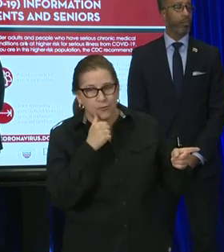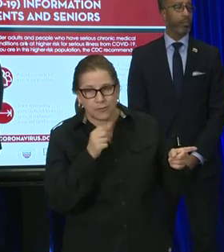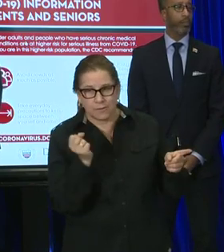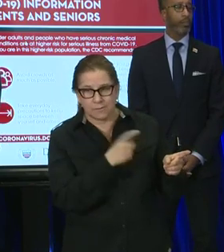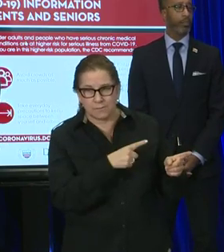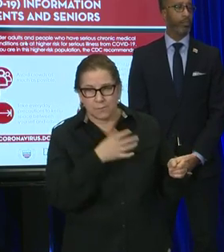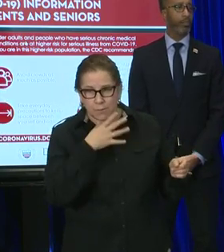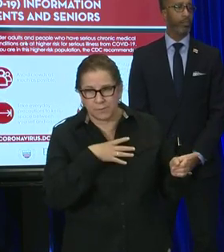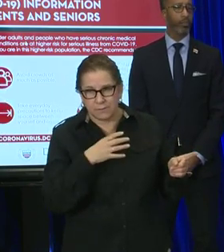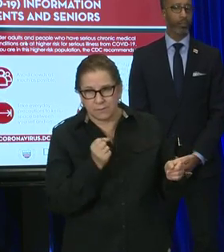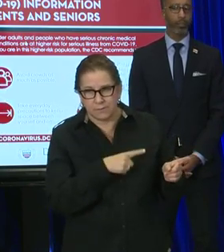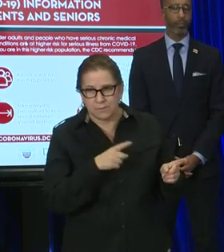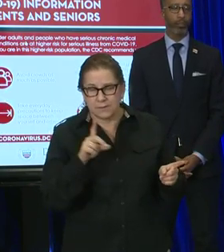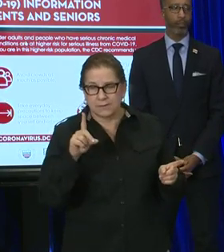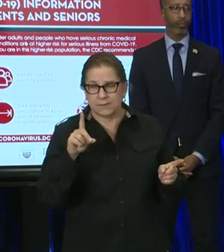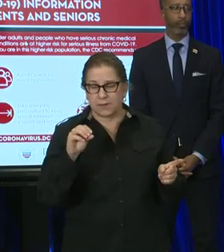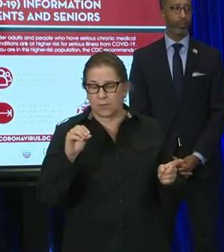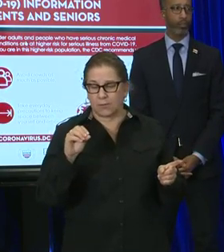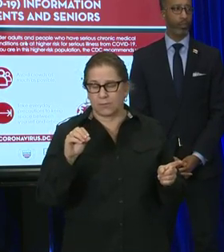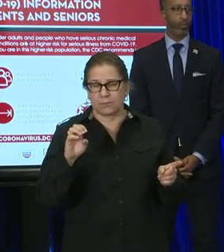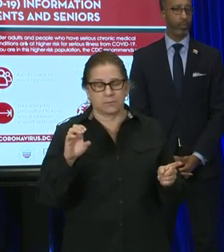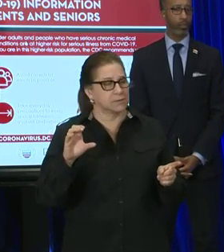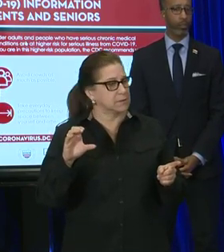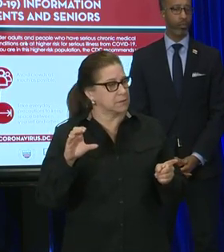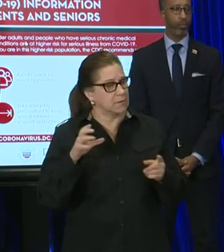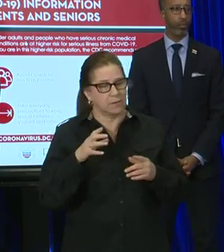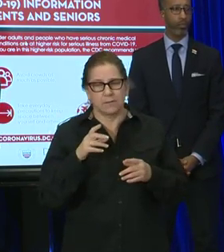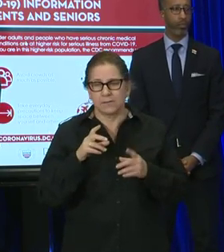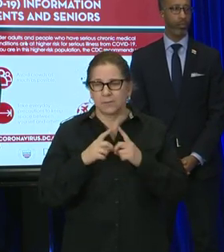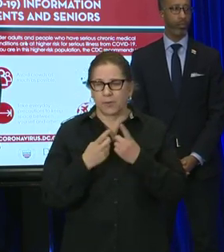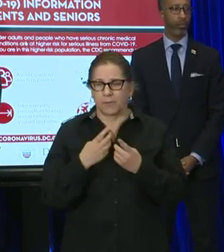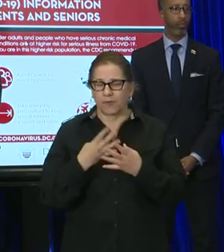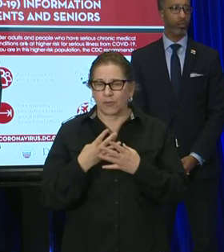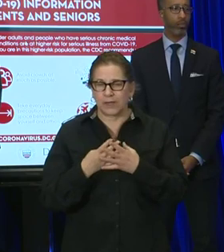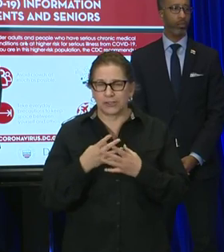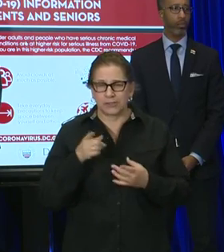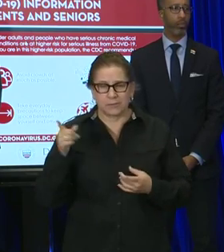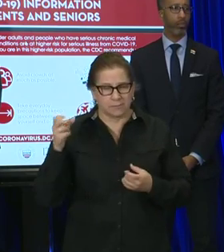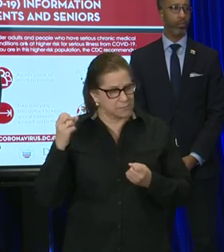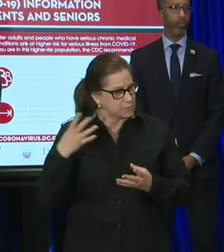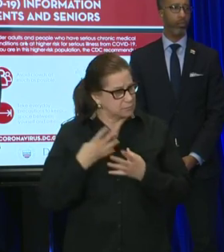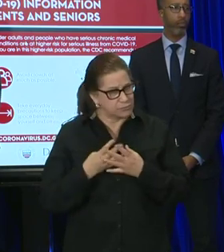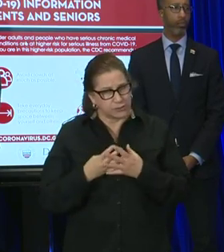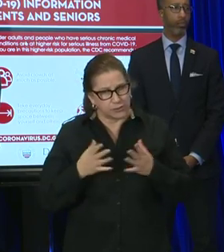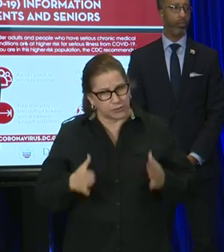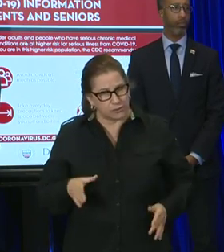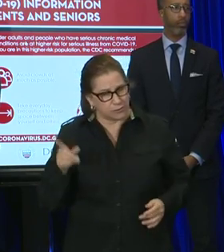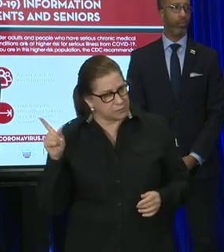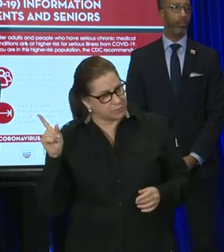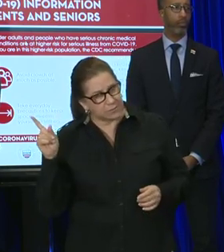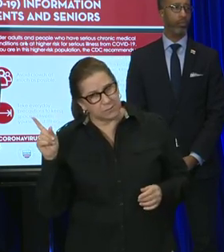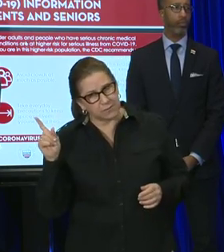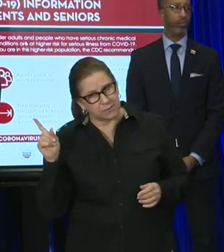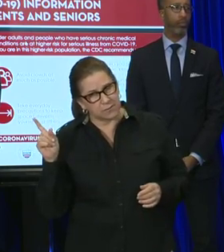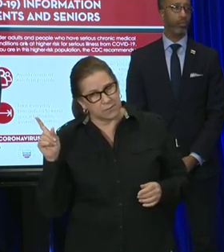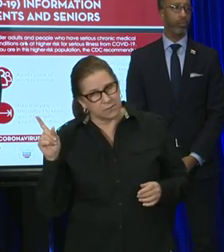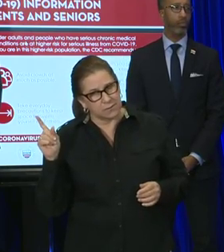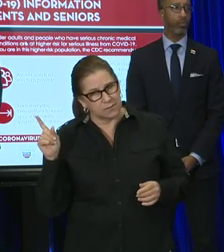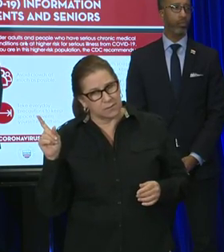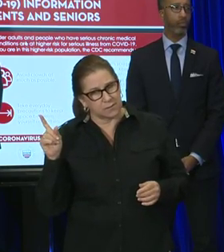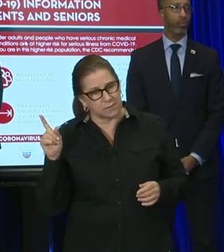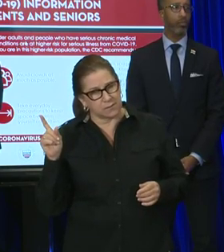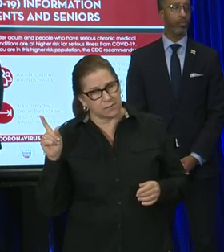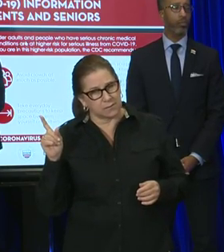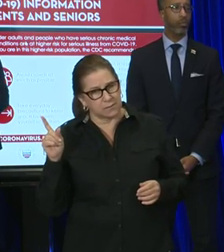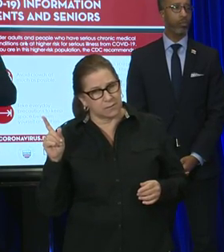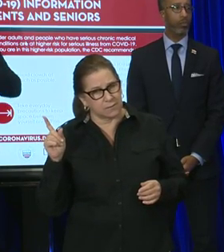inmates yesterday. As a result of how the quarantine went down, the union representing the officers is asking for the warden